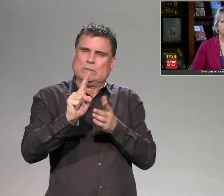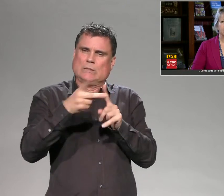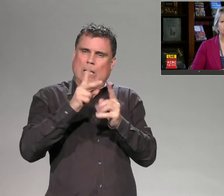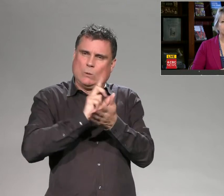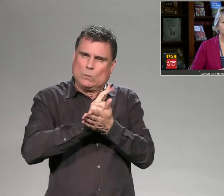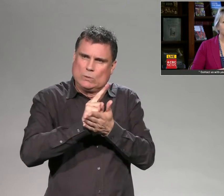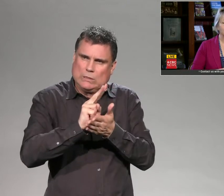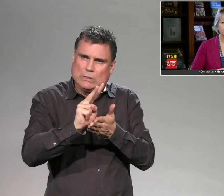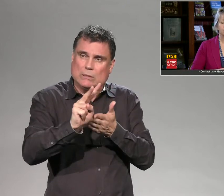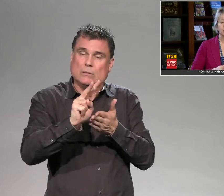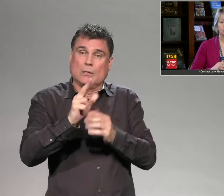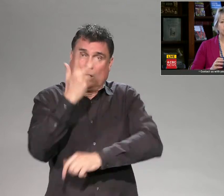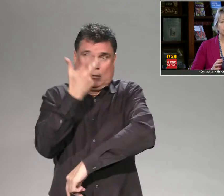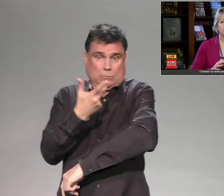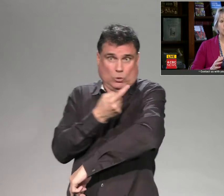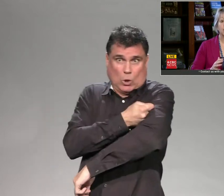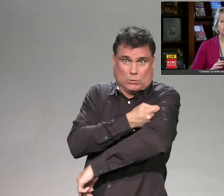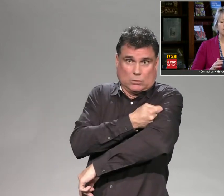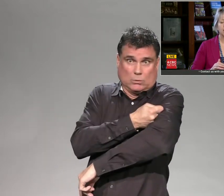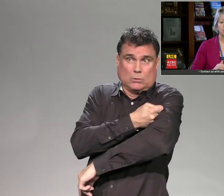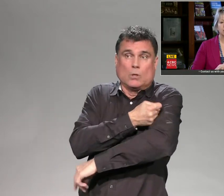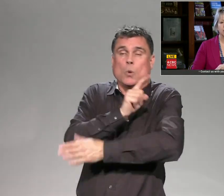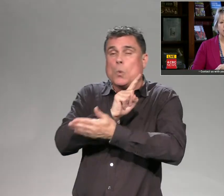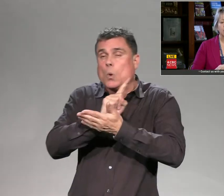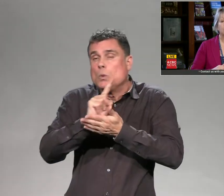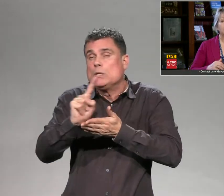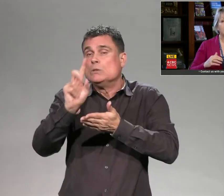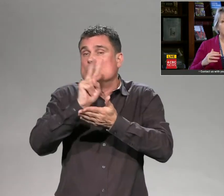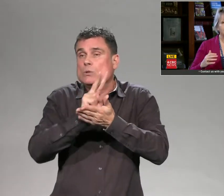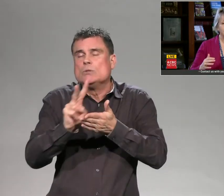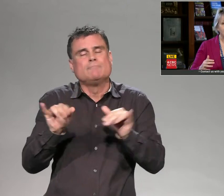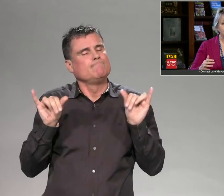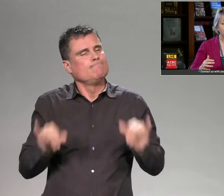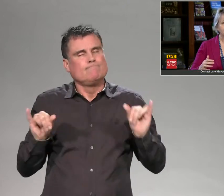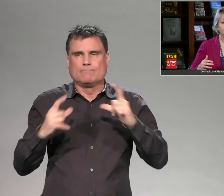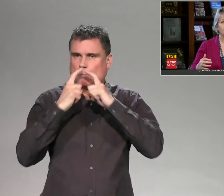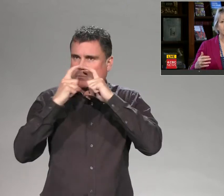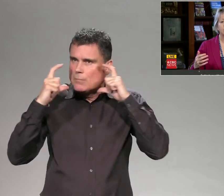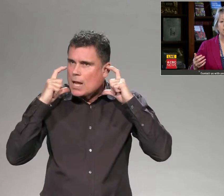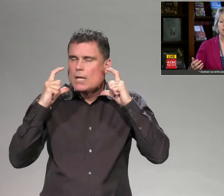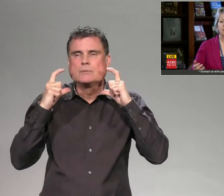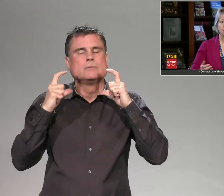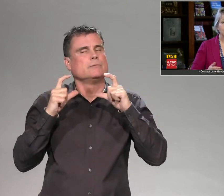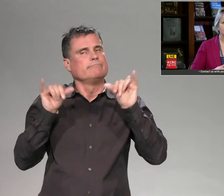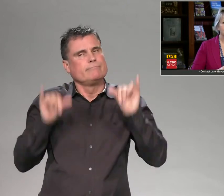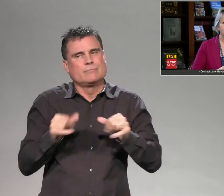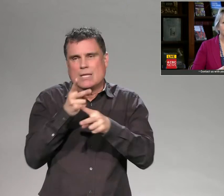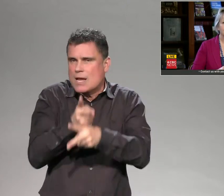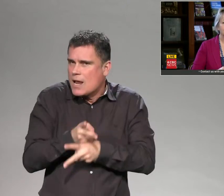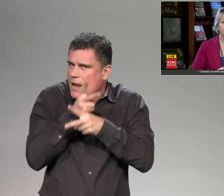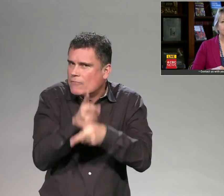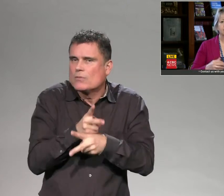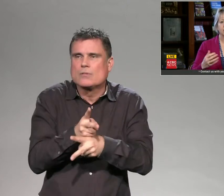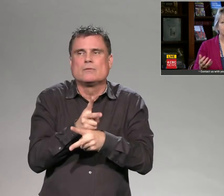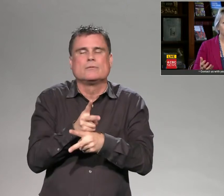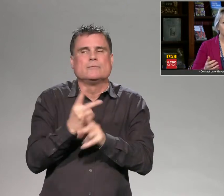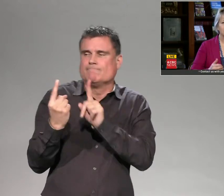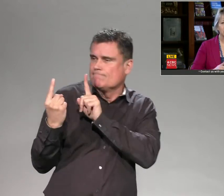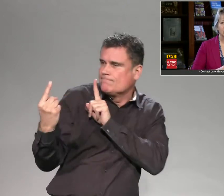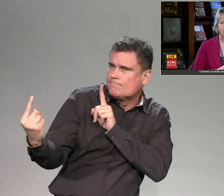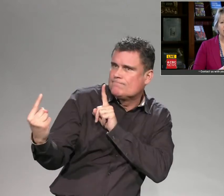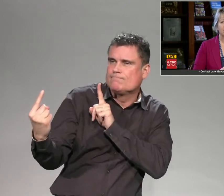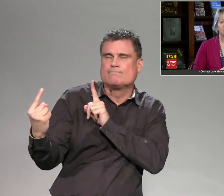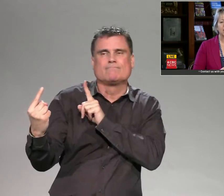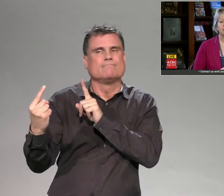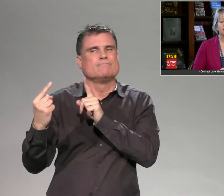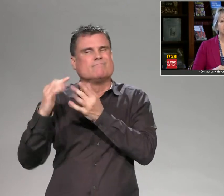you're using all your protective layers. But after that period of time, if you're both immunized and you're in your